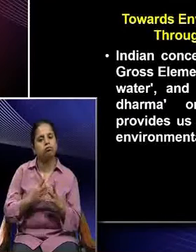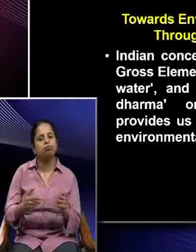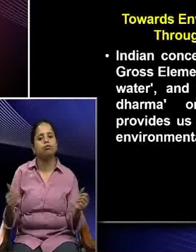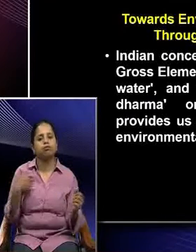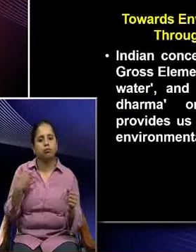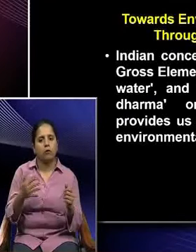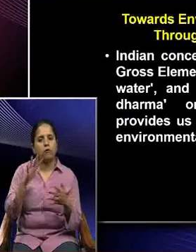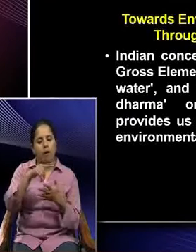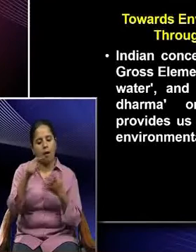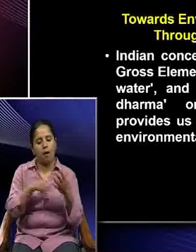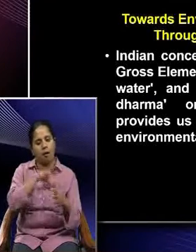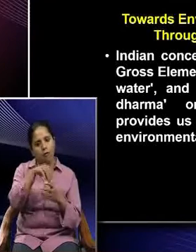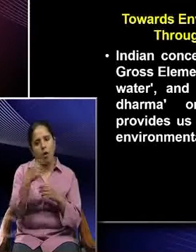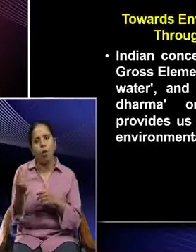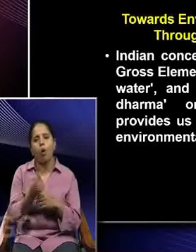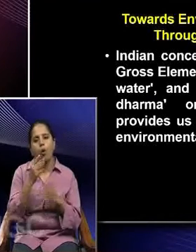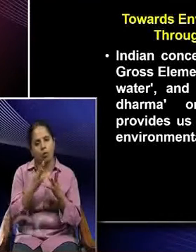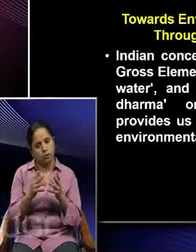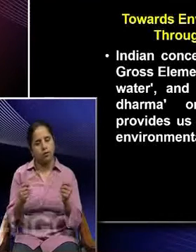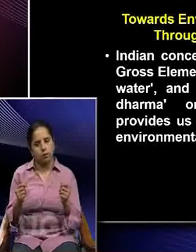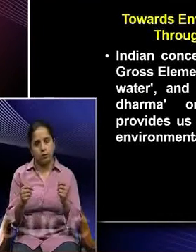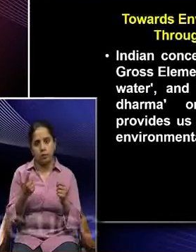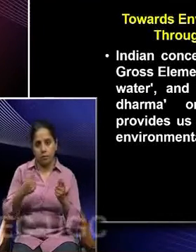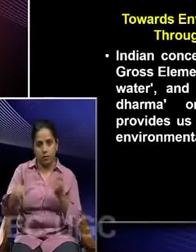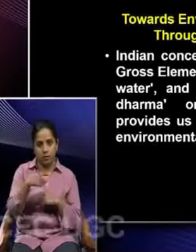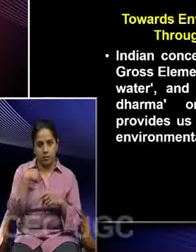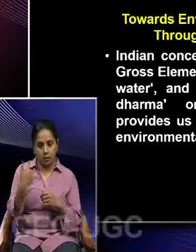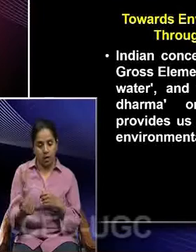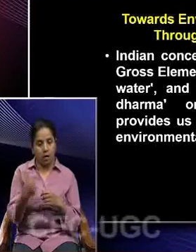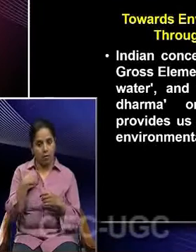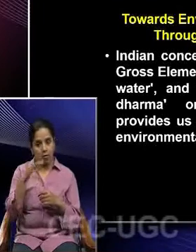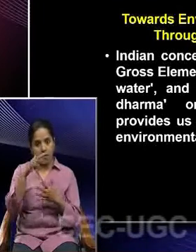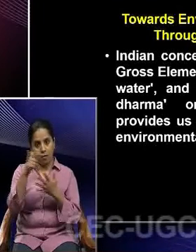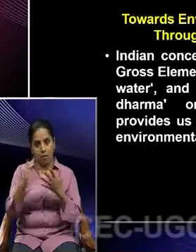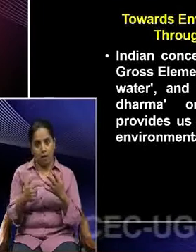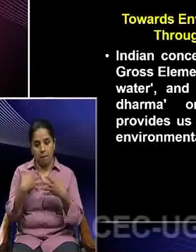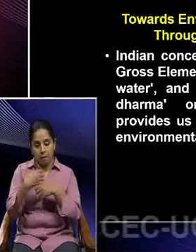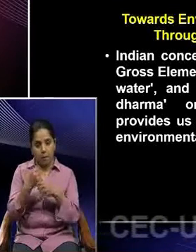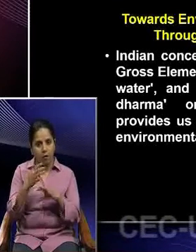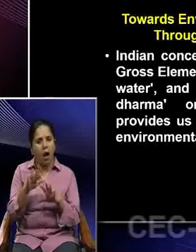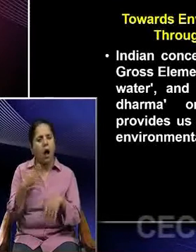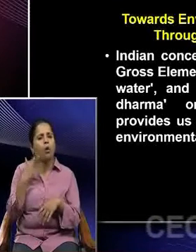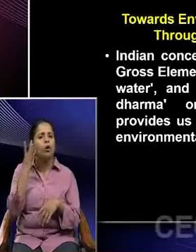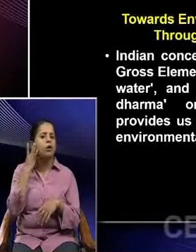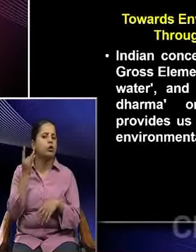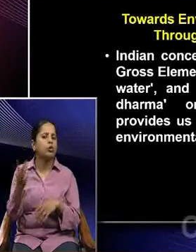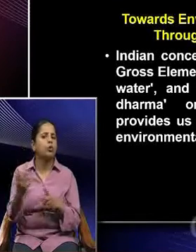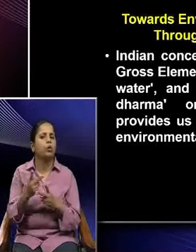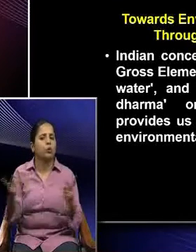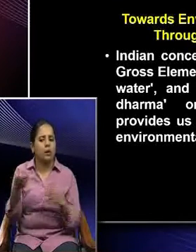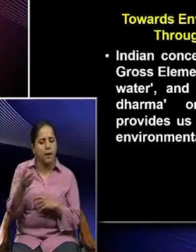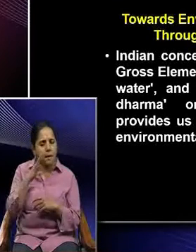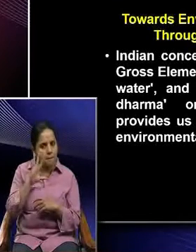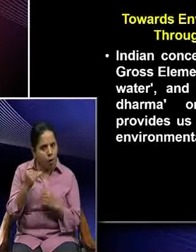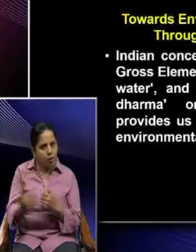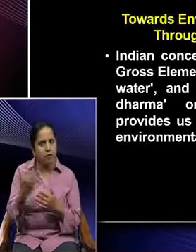those 5 elements only. So once we are made of those 5 elements, how can we ignore the very significance of